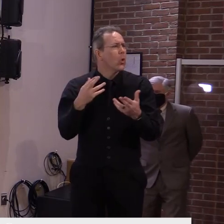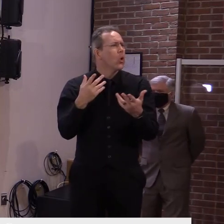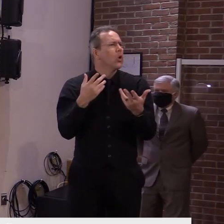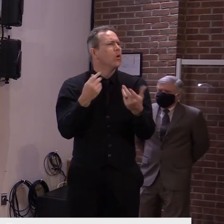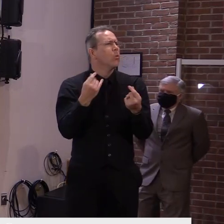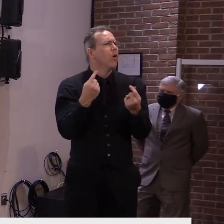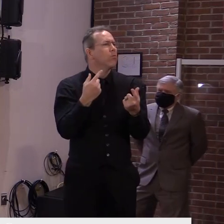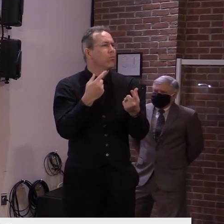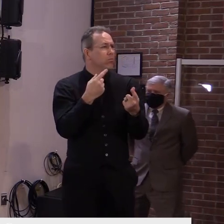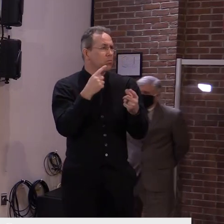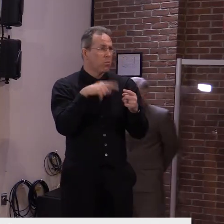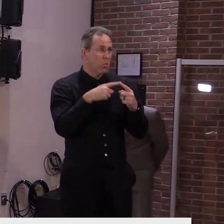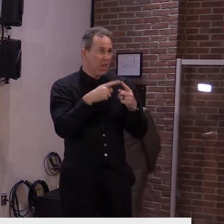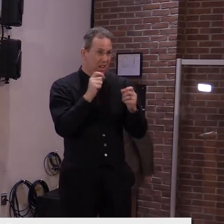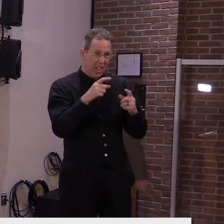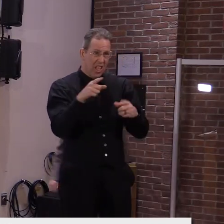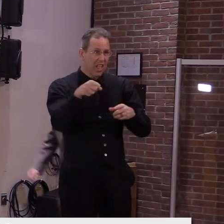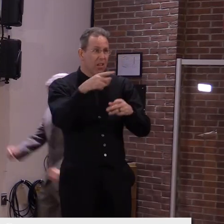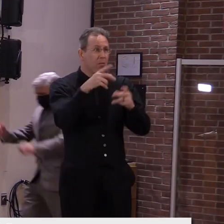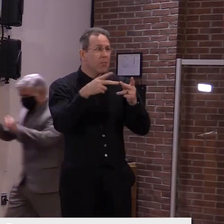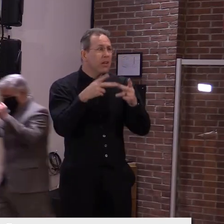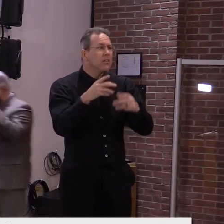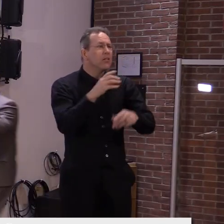I'll let Secretary Smith answer that.